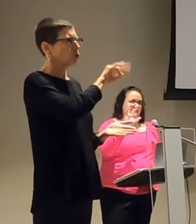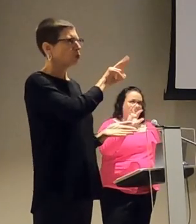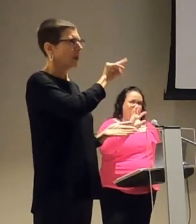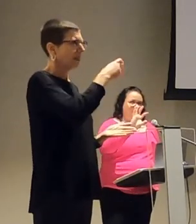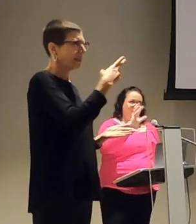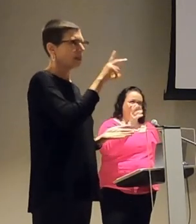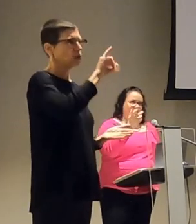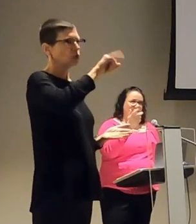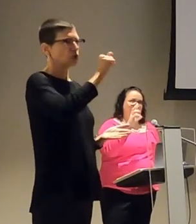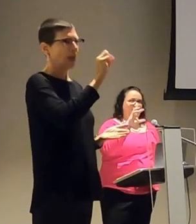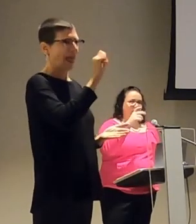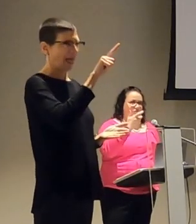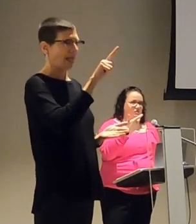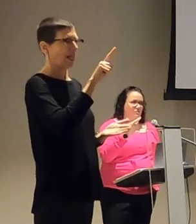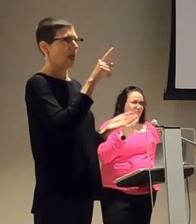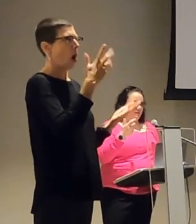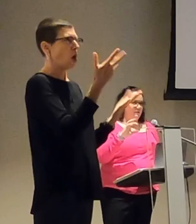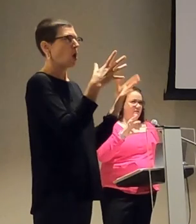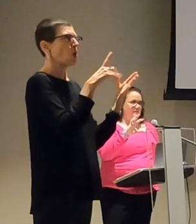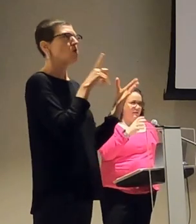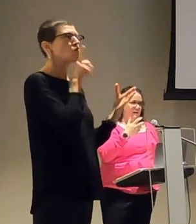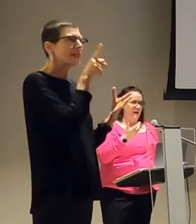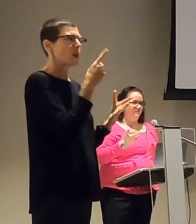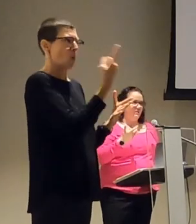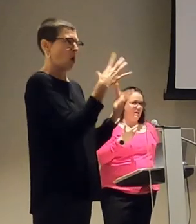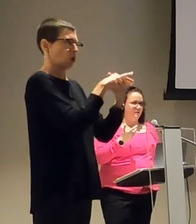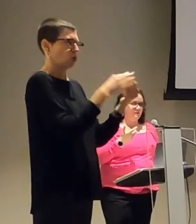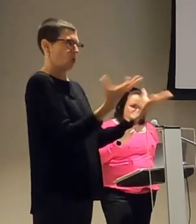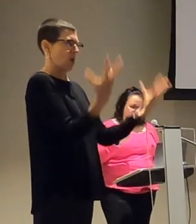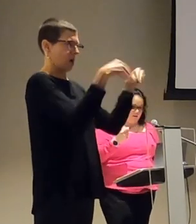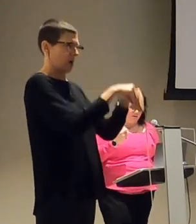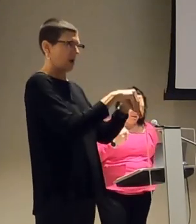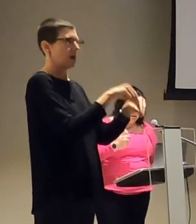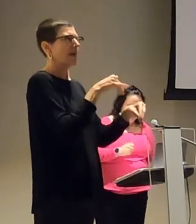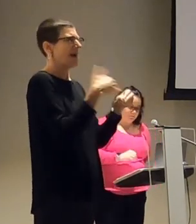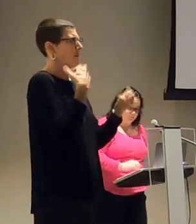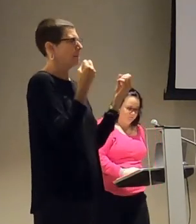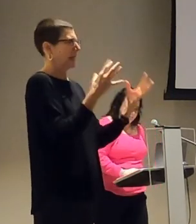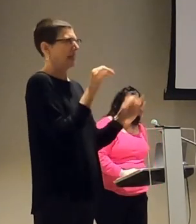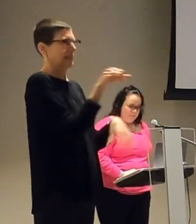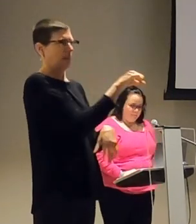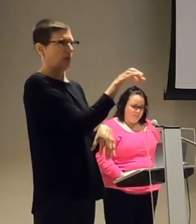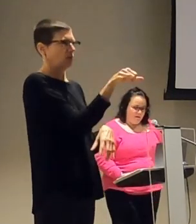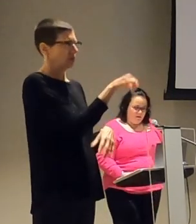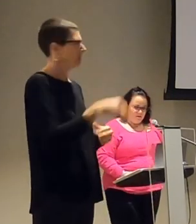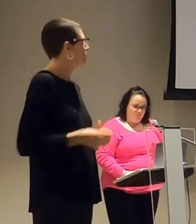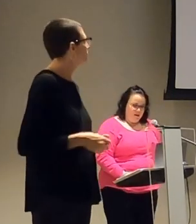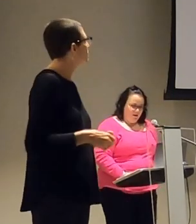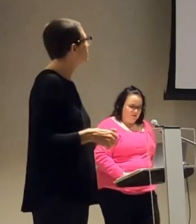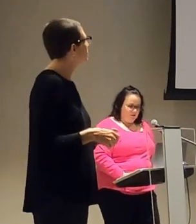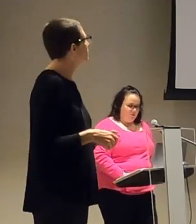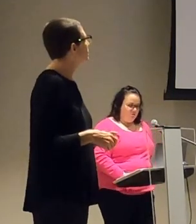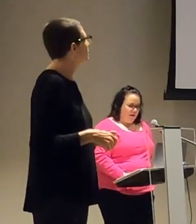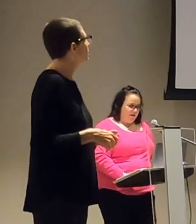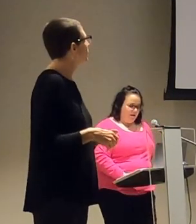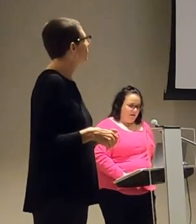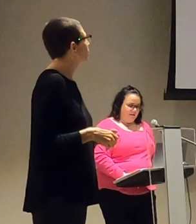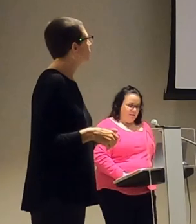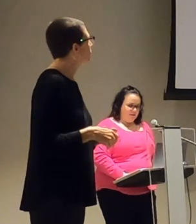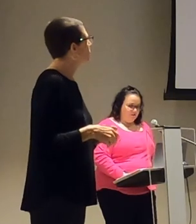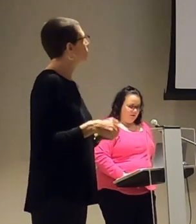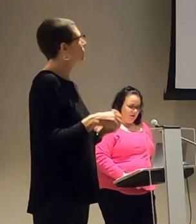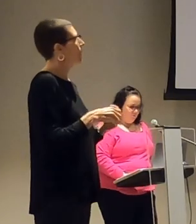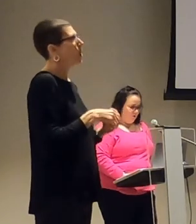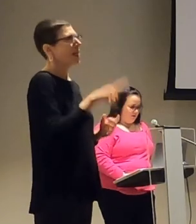are a combined story, that they had a lot of similarities. So beyond his own